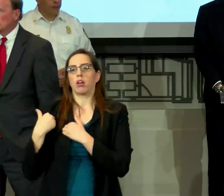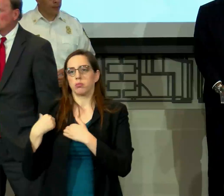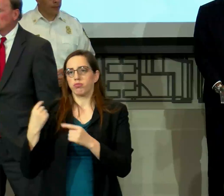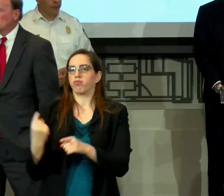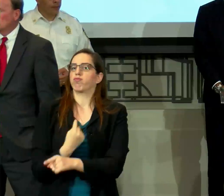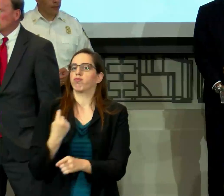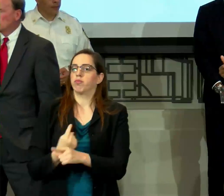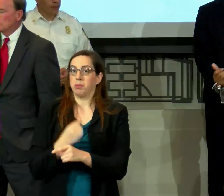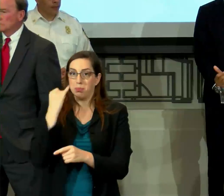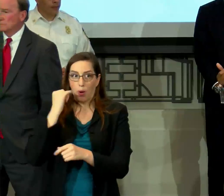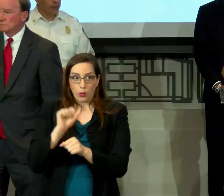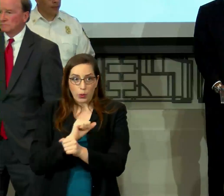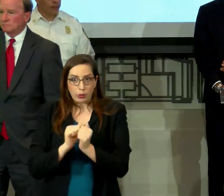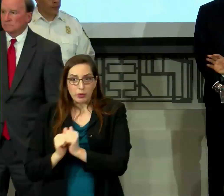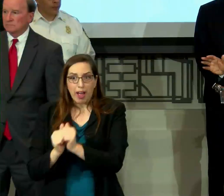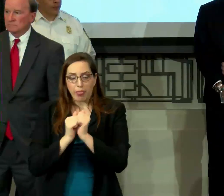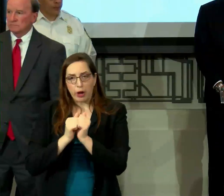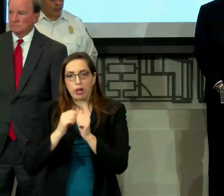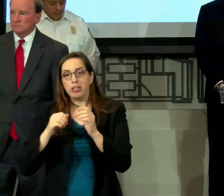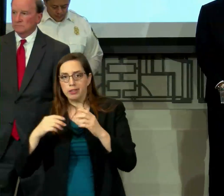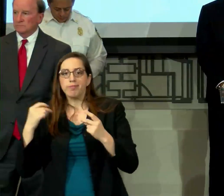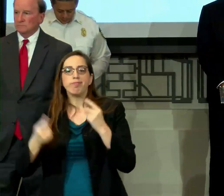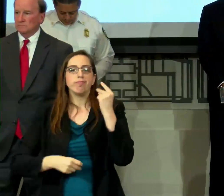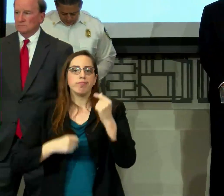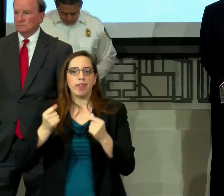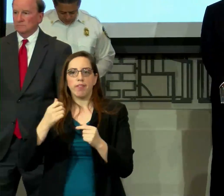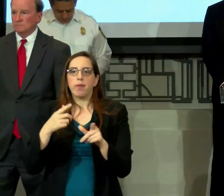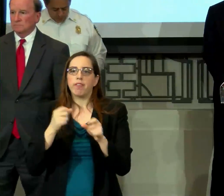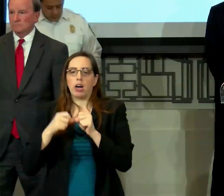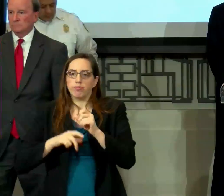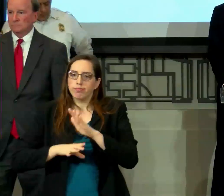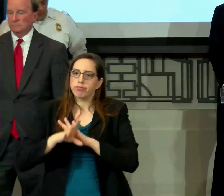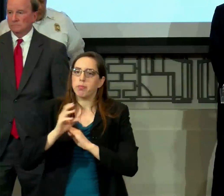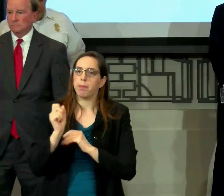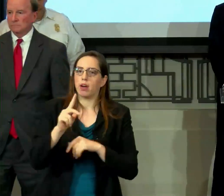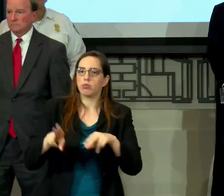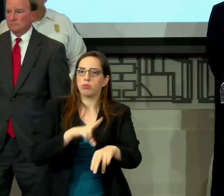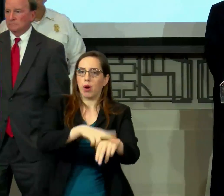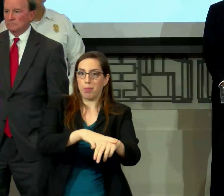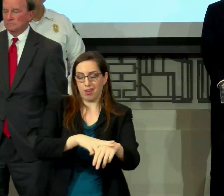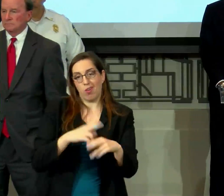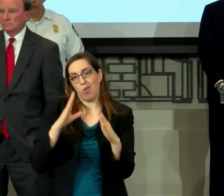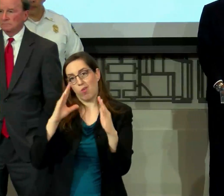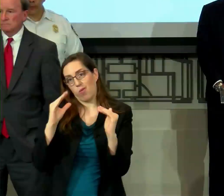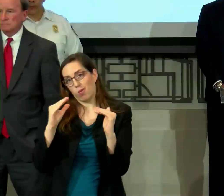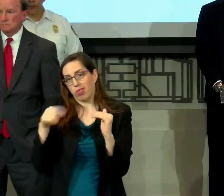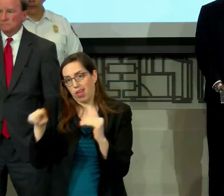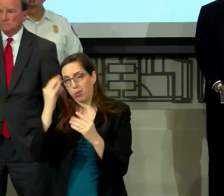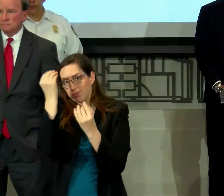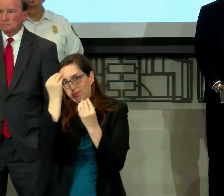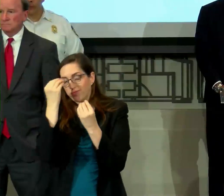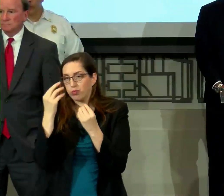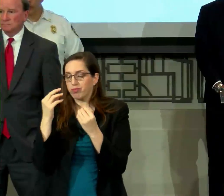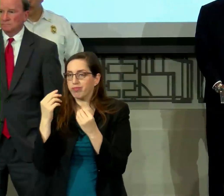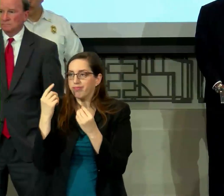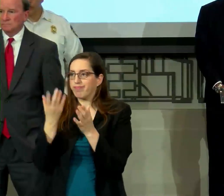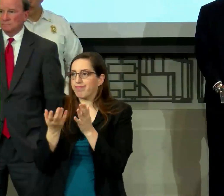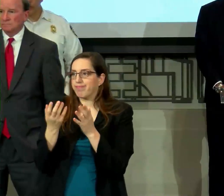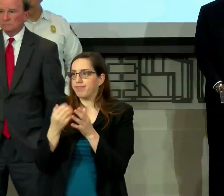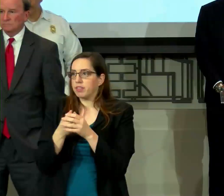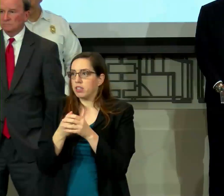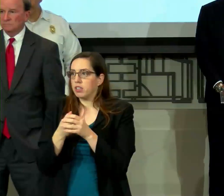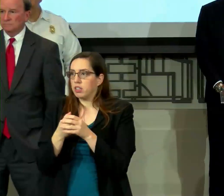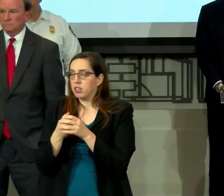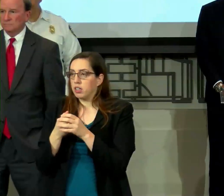work together, the quicker we can get out of it and we can get back to our normal course of existence. So hopefully, even they will rethink their position.